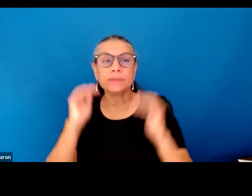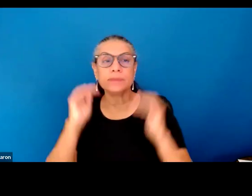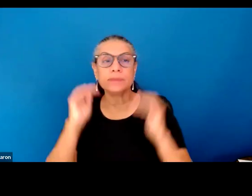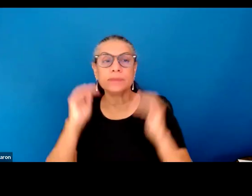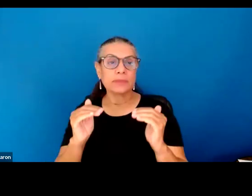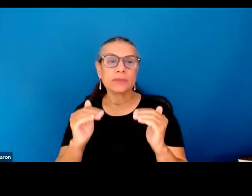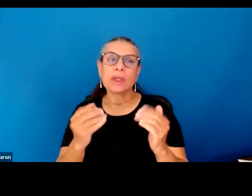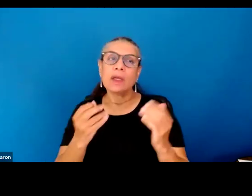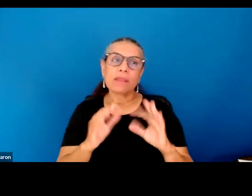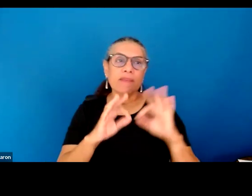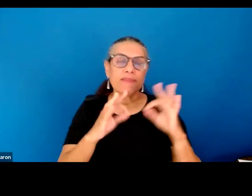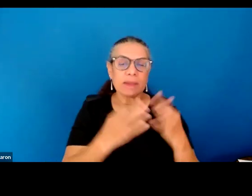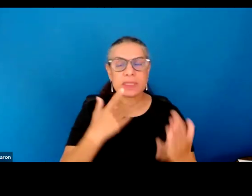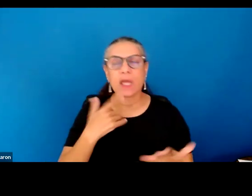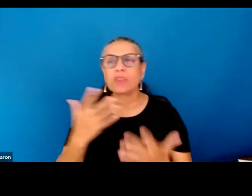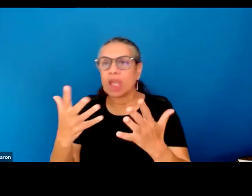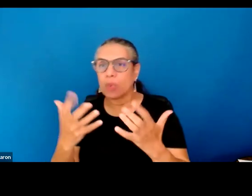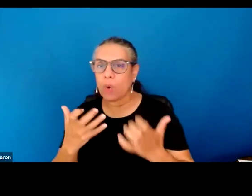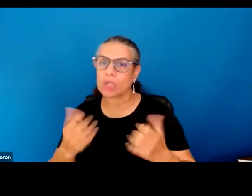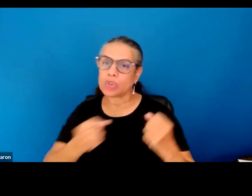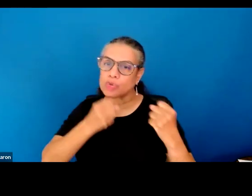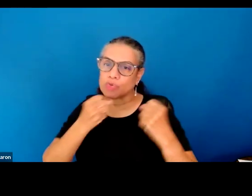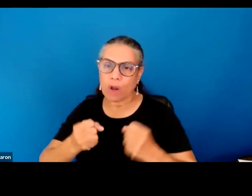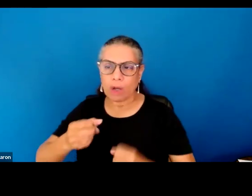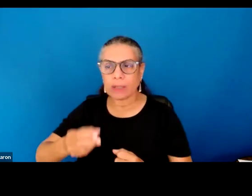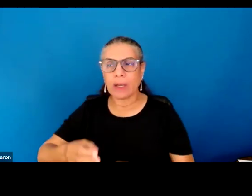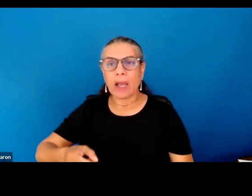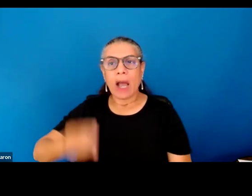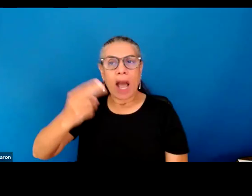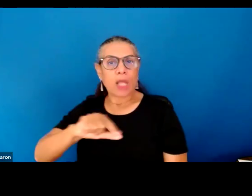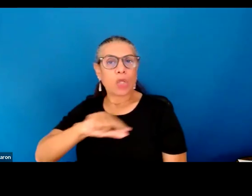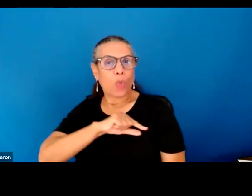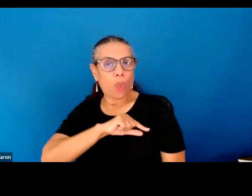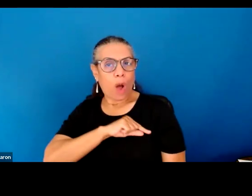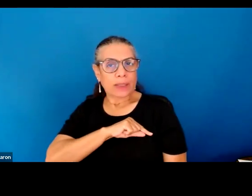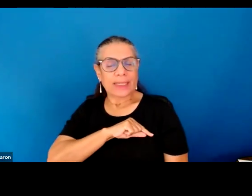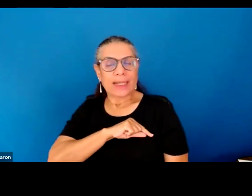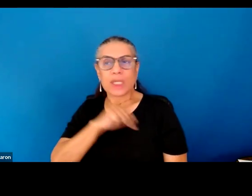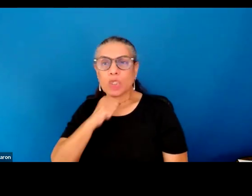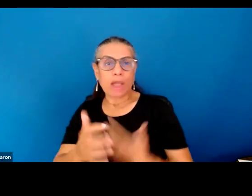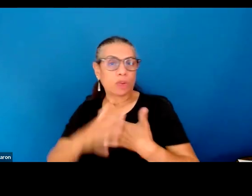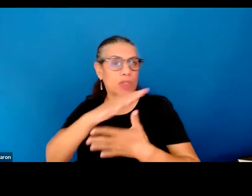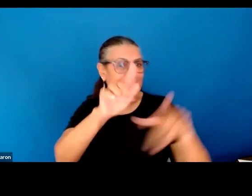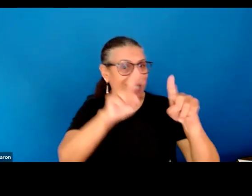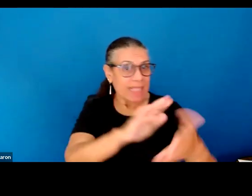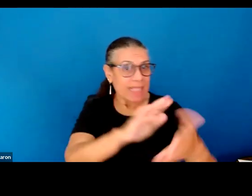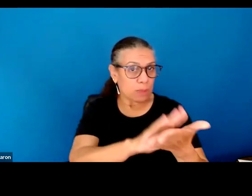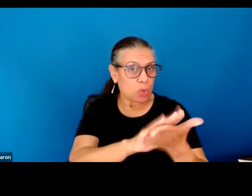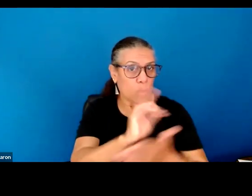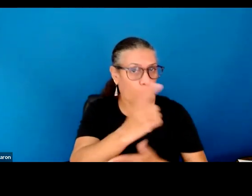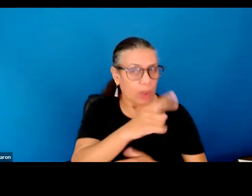Additionally, they have highlighted the importance of a strong ecosystem of high-quality secondary schools that is not just the exam schools.